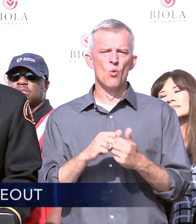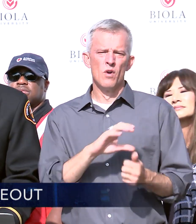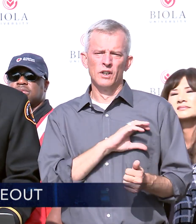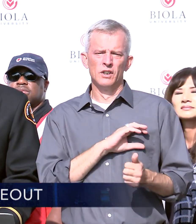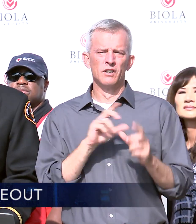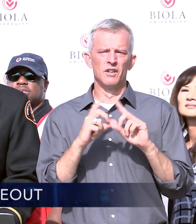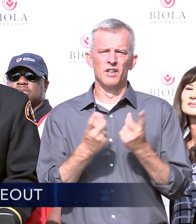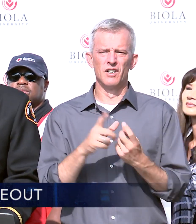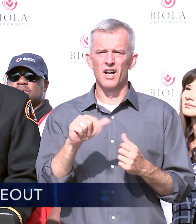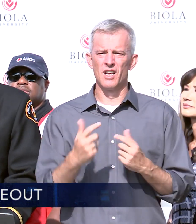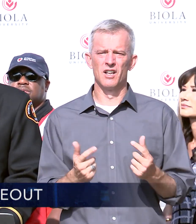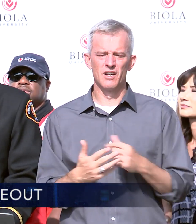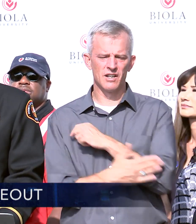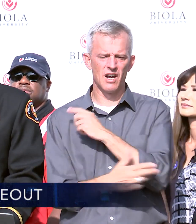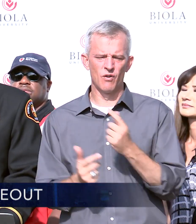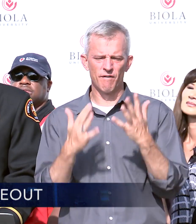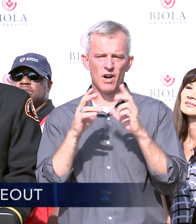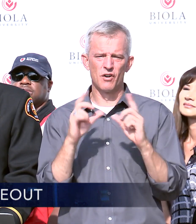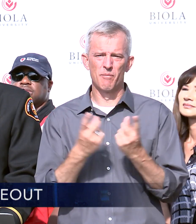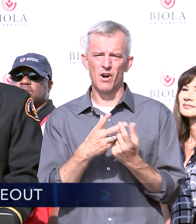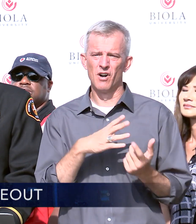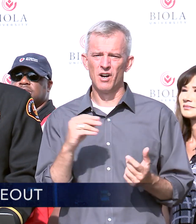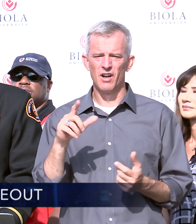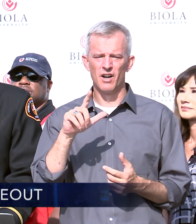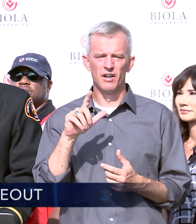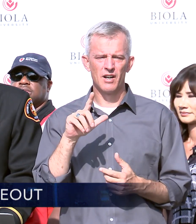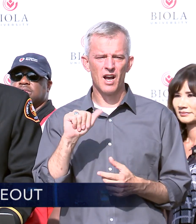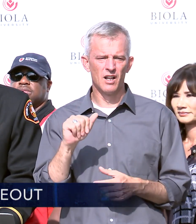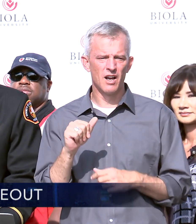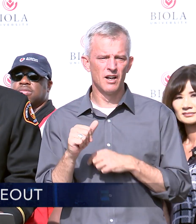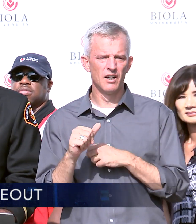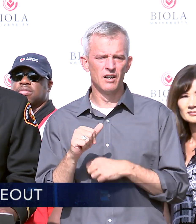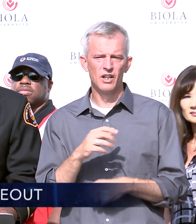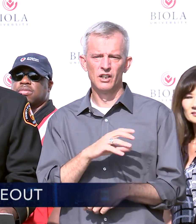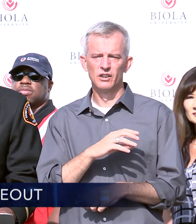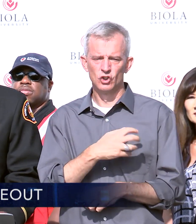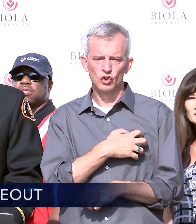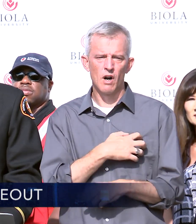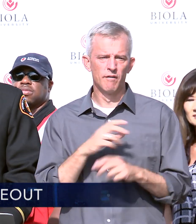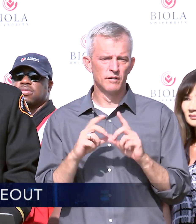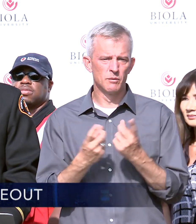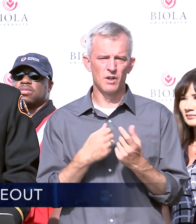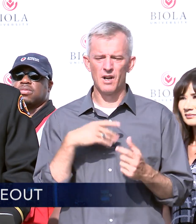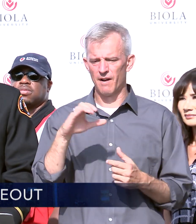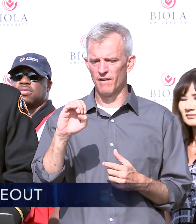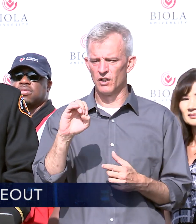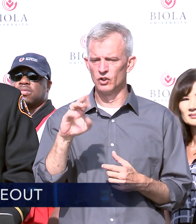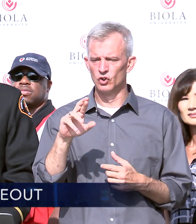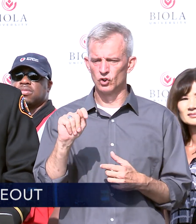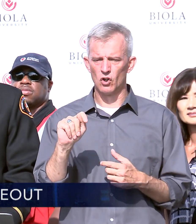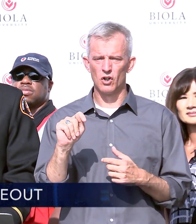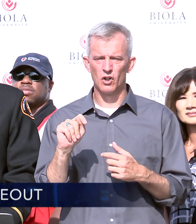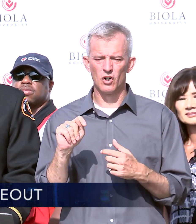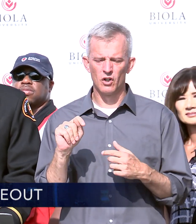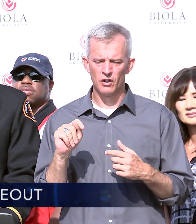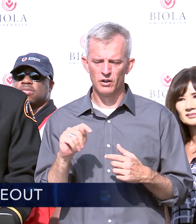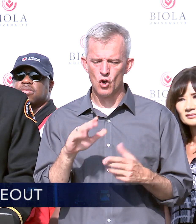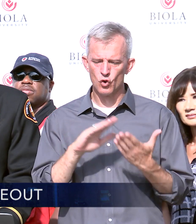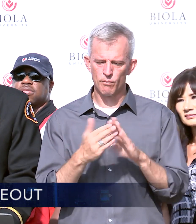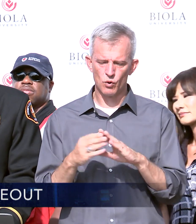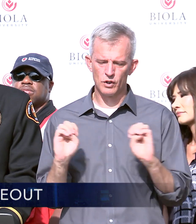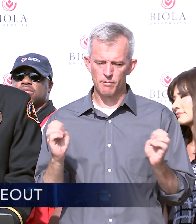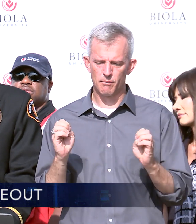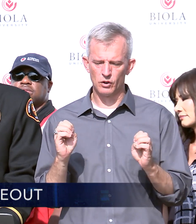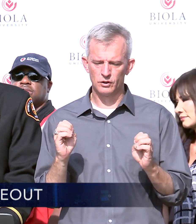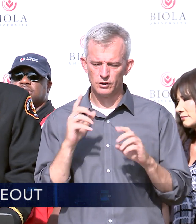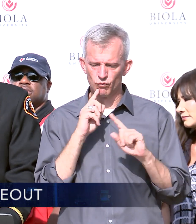Los Angeles County Fire Department and the Sheriff's Department has a CERT training program, and community emergency response training